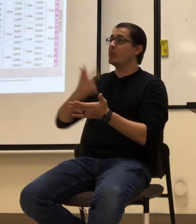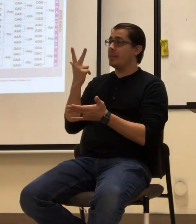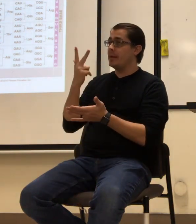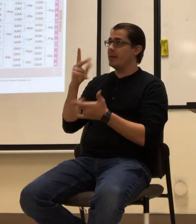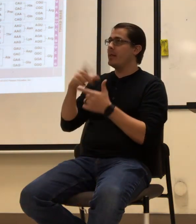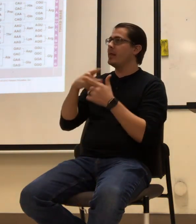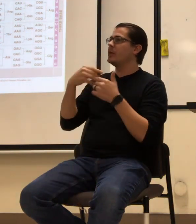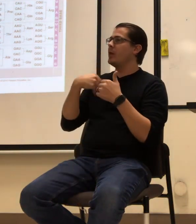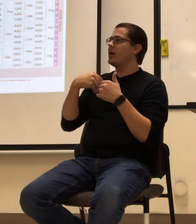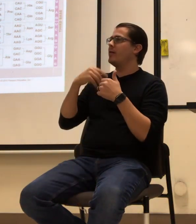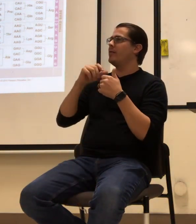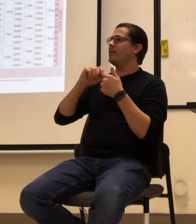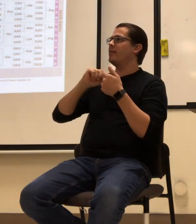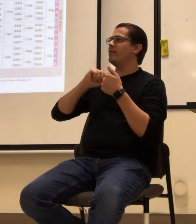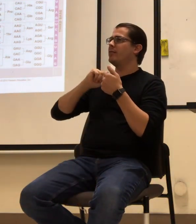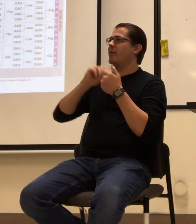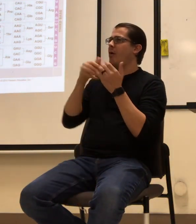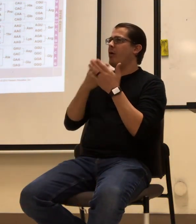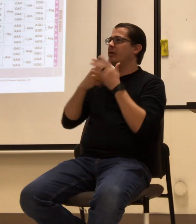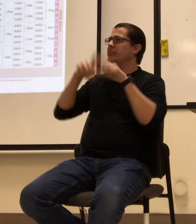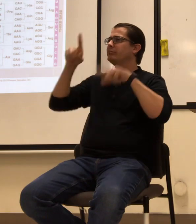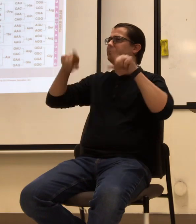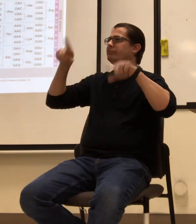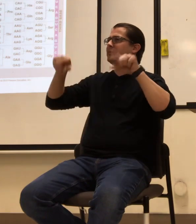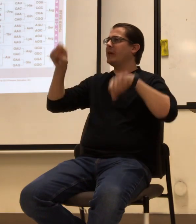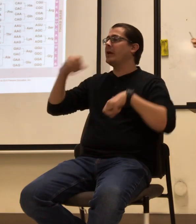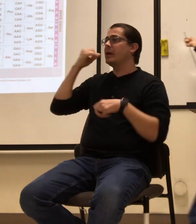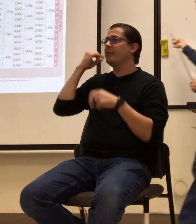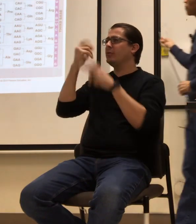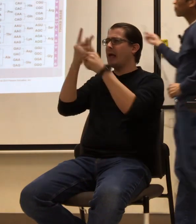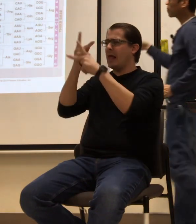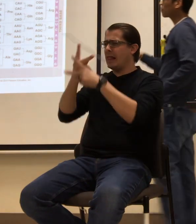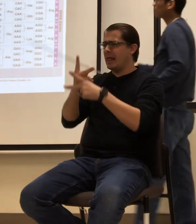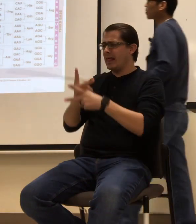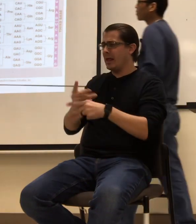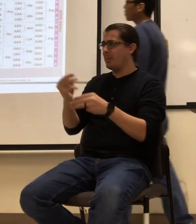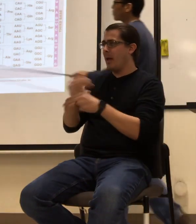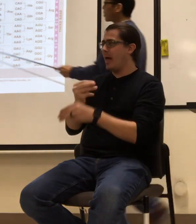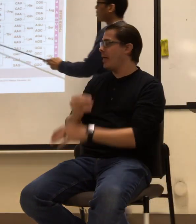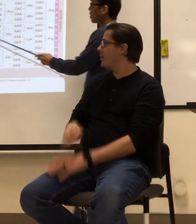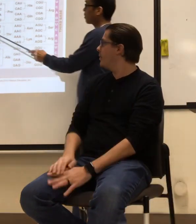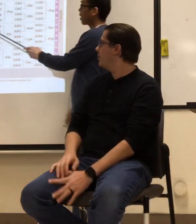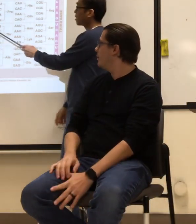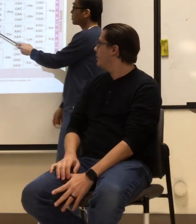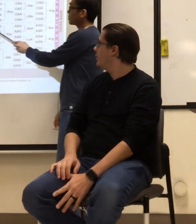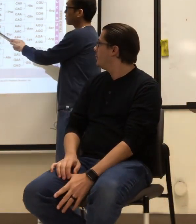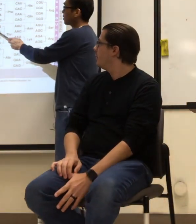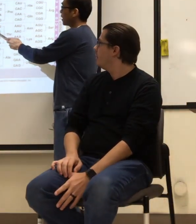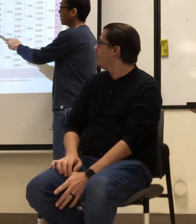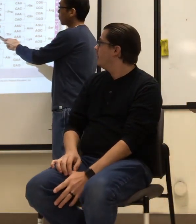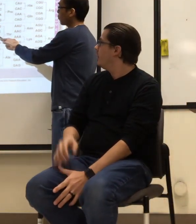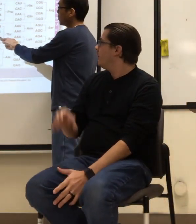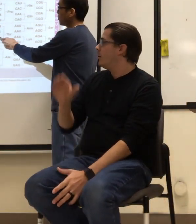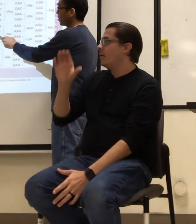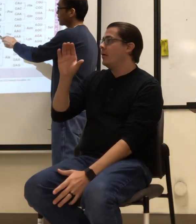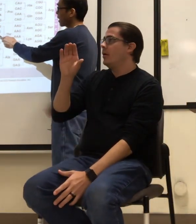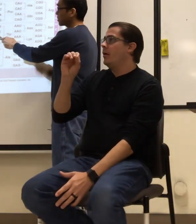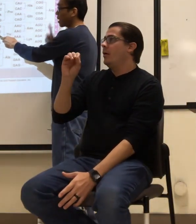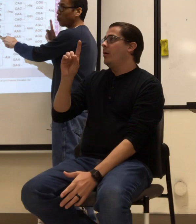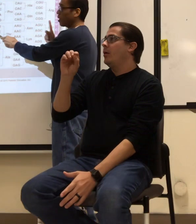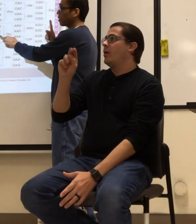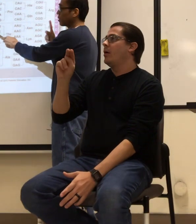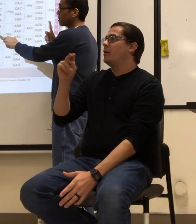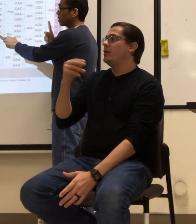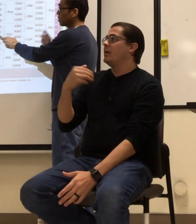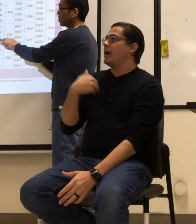then you have all these permutations. And if you do the math, there's all codons contained in 3